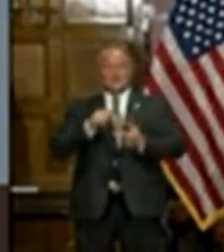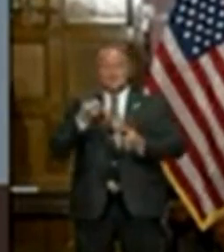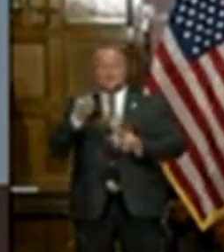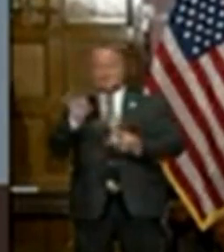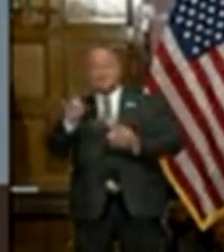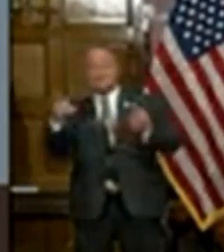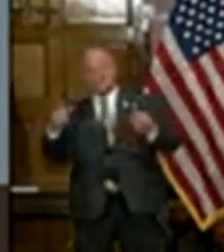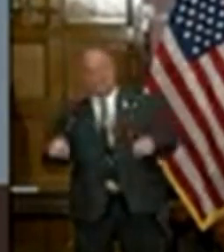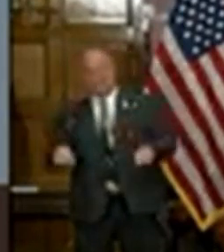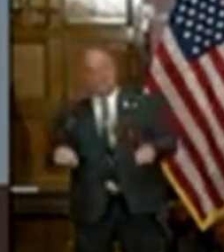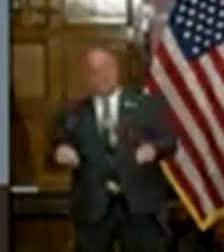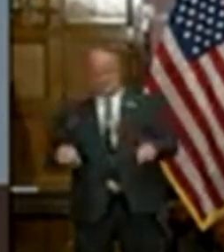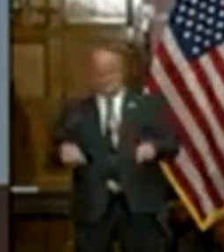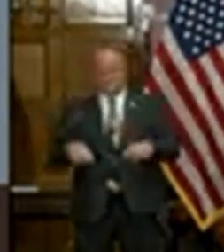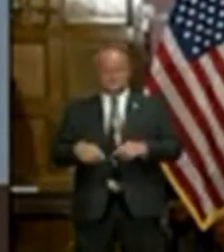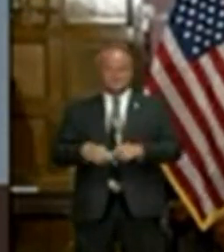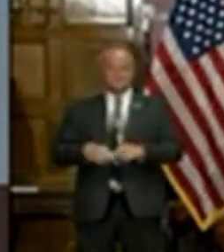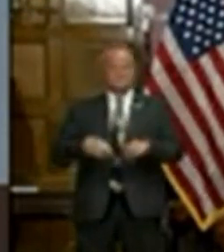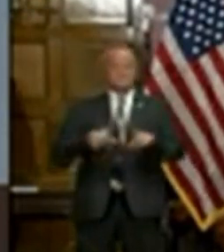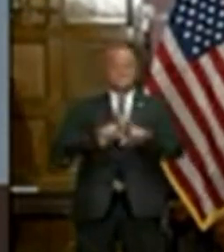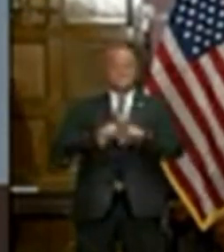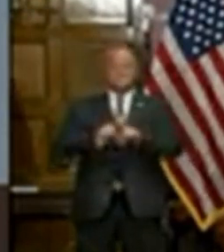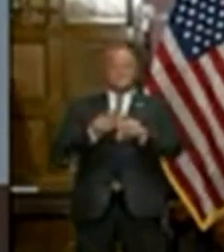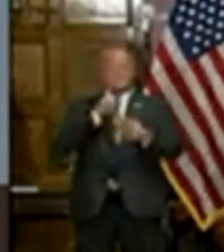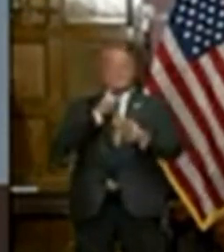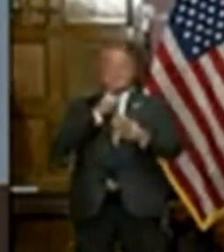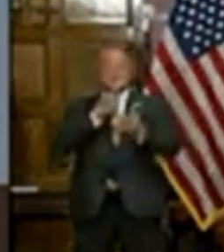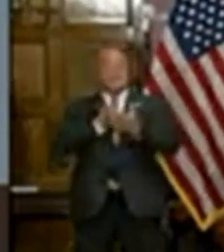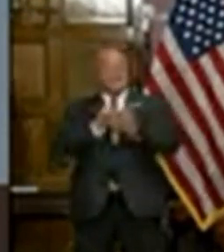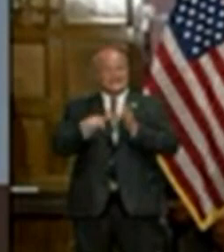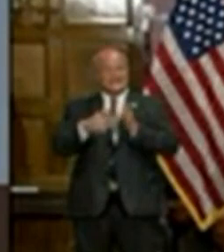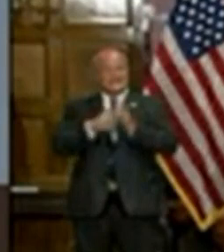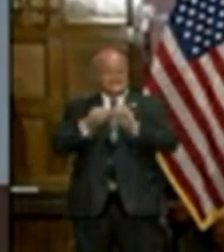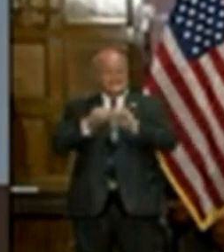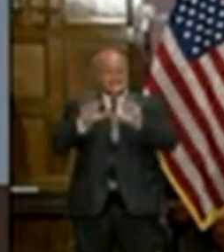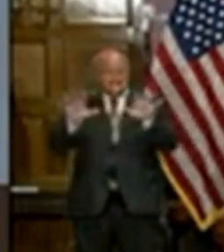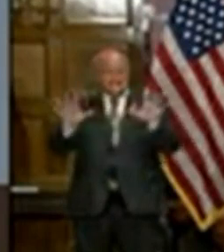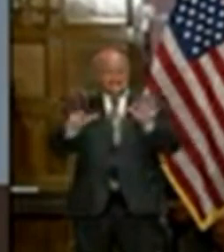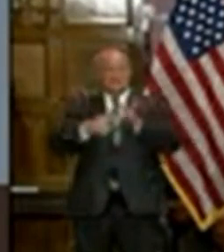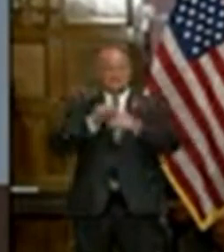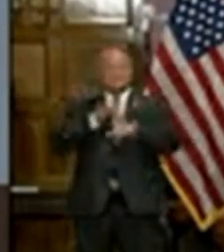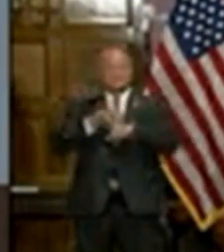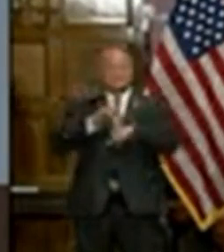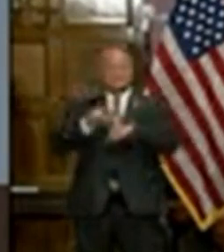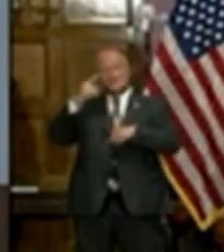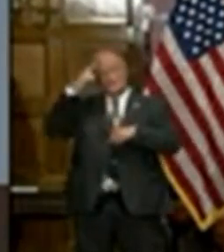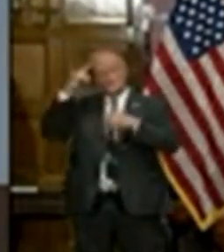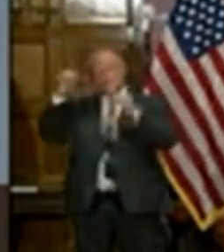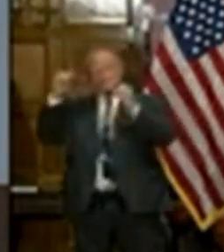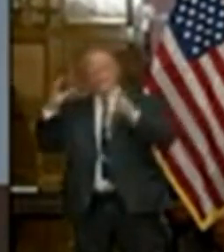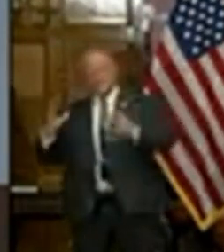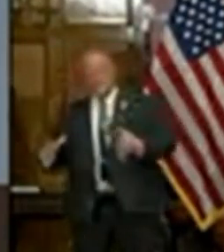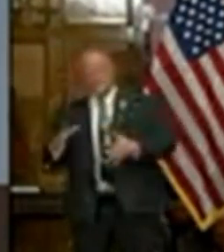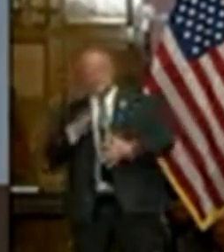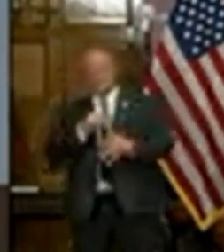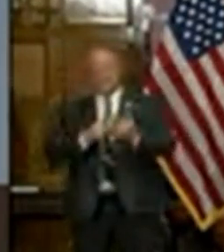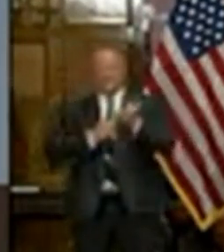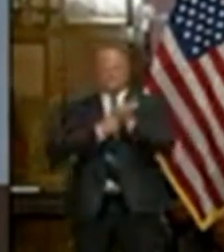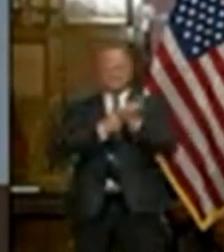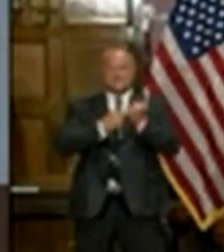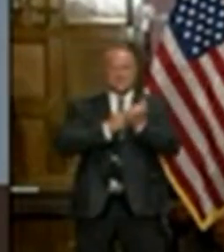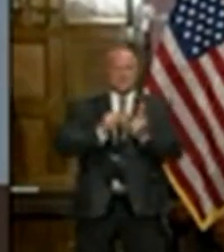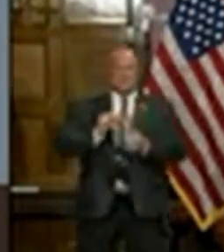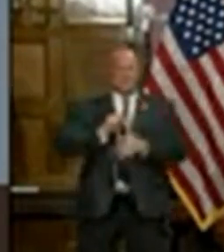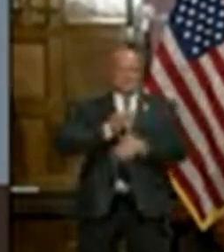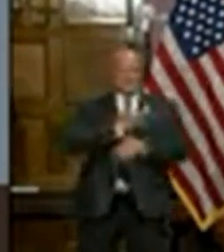happen. We also want to make sure that it's clear this is available to teachers and support staff,